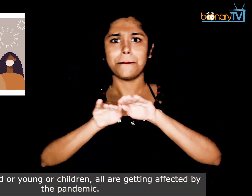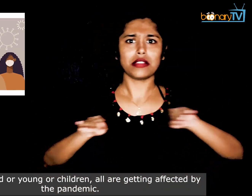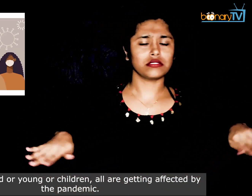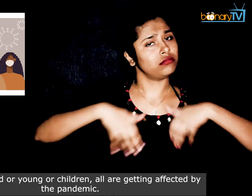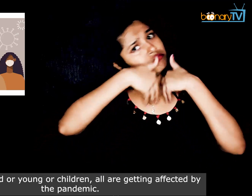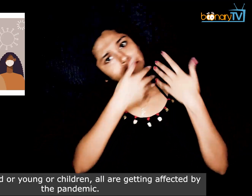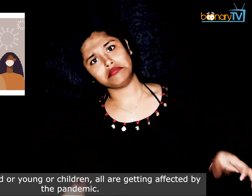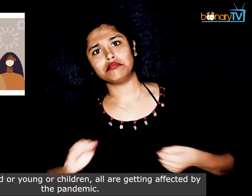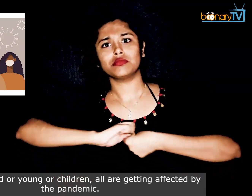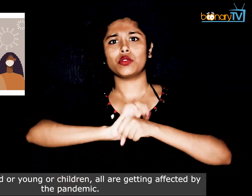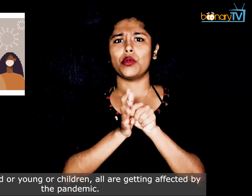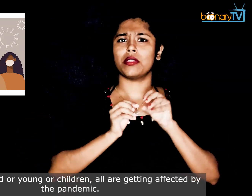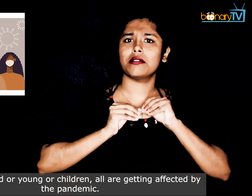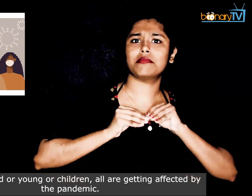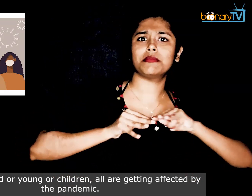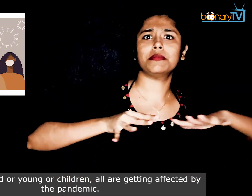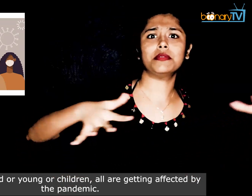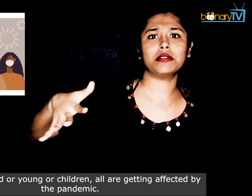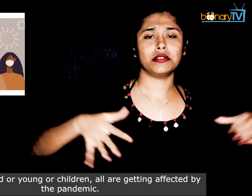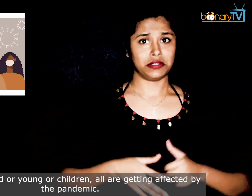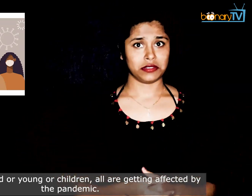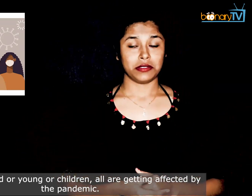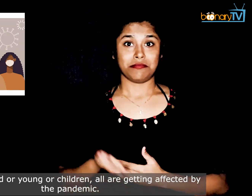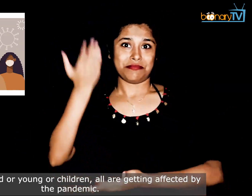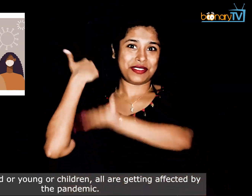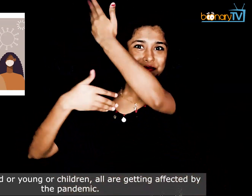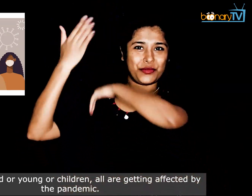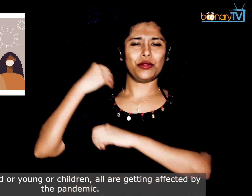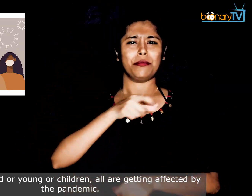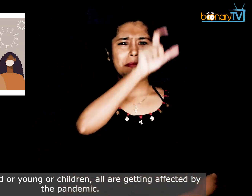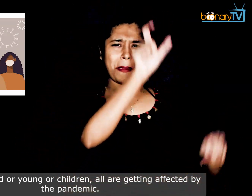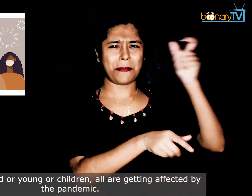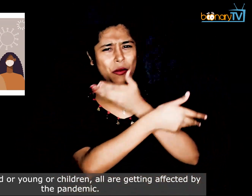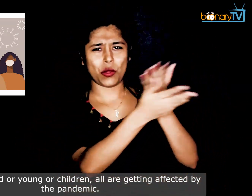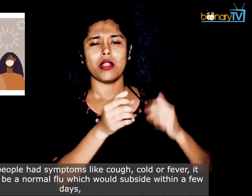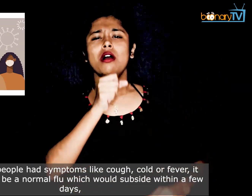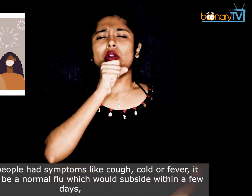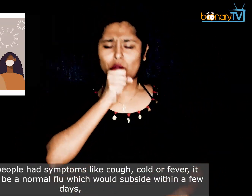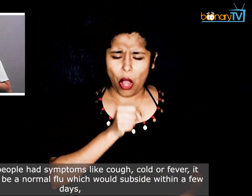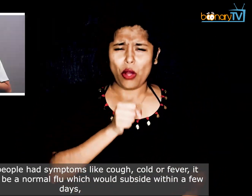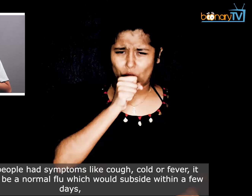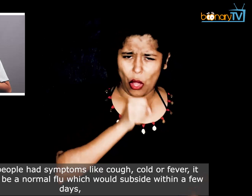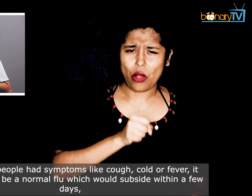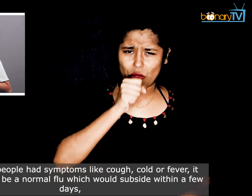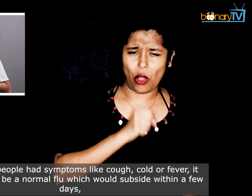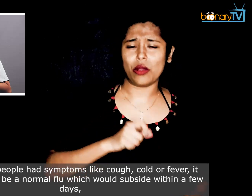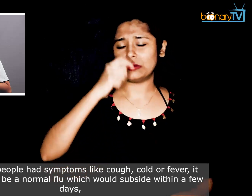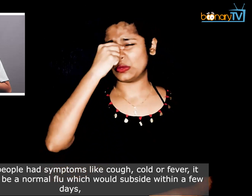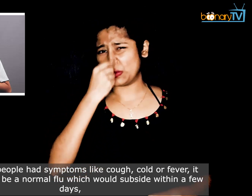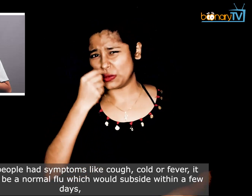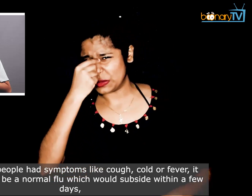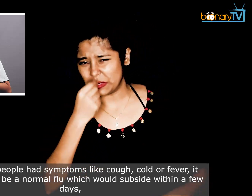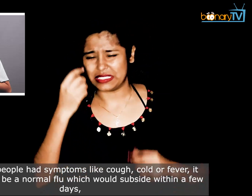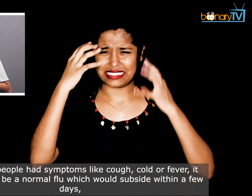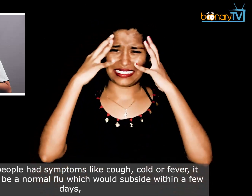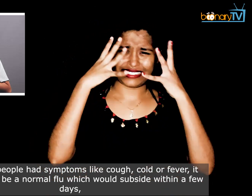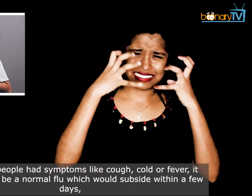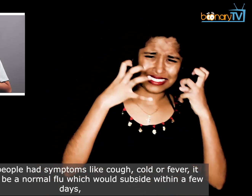young or children all are getting affected by the pandemic. Earlier, when people had symptoms like cough or